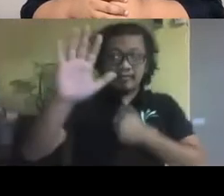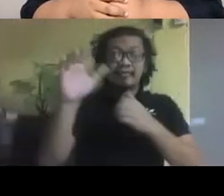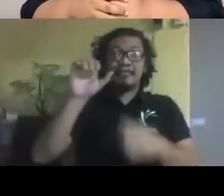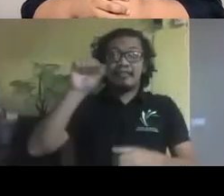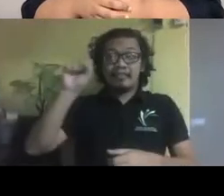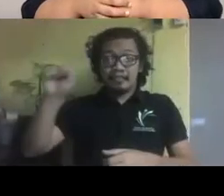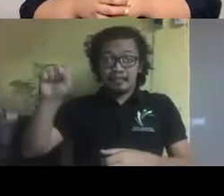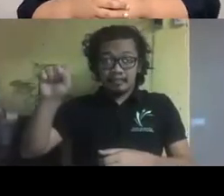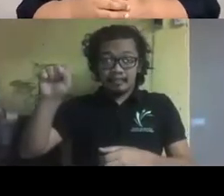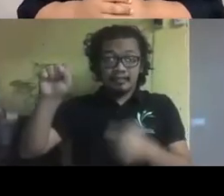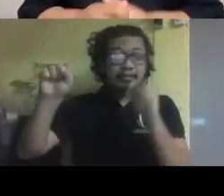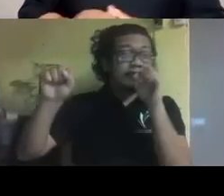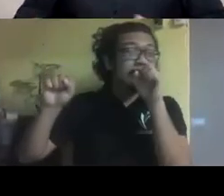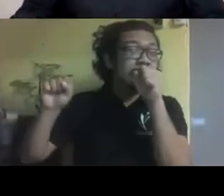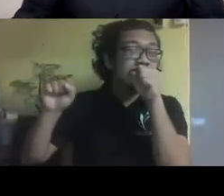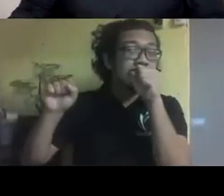Sorry.